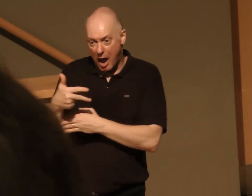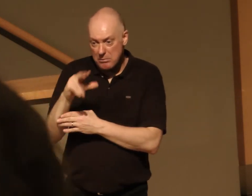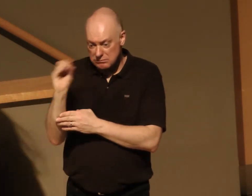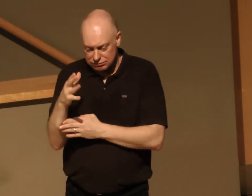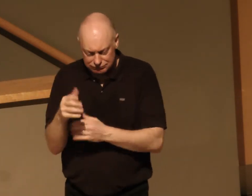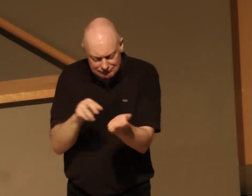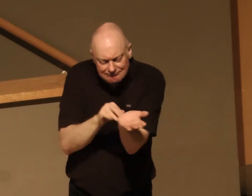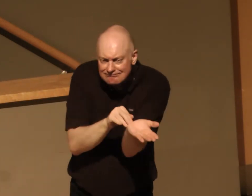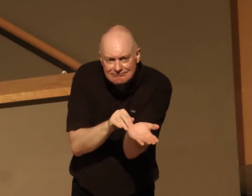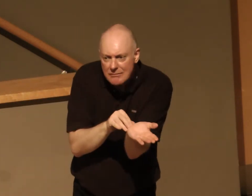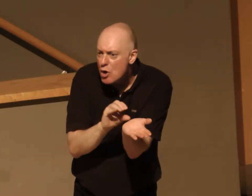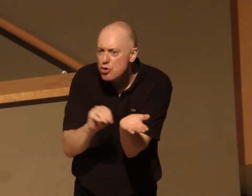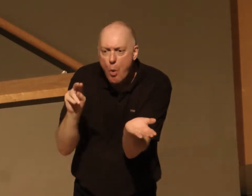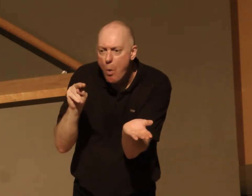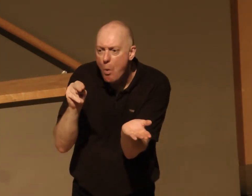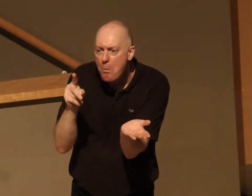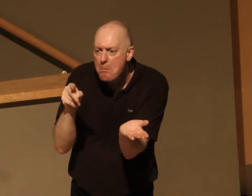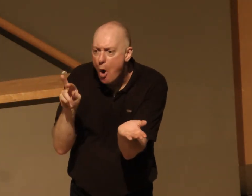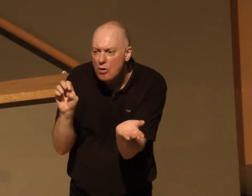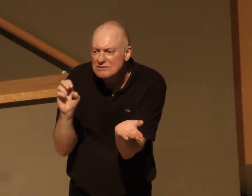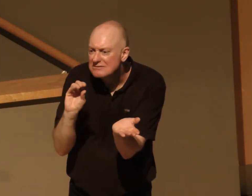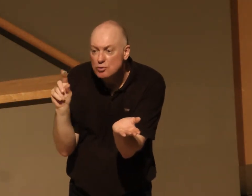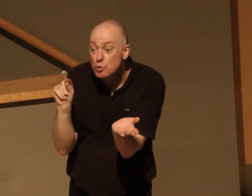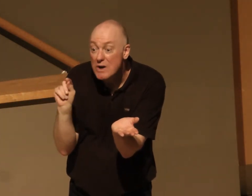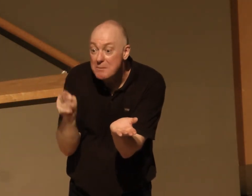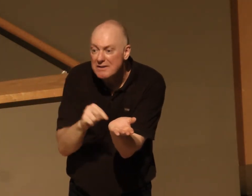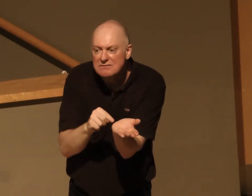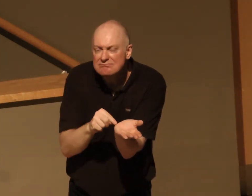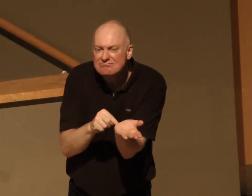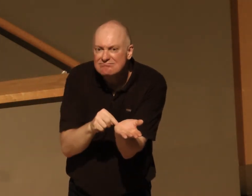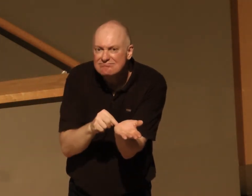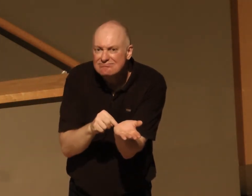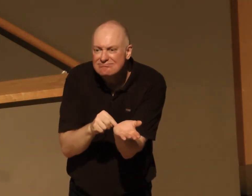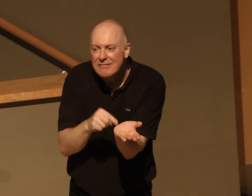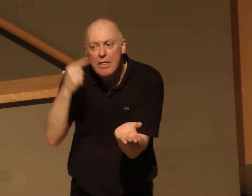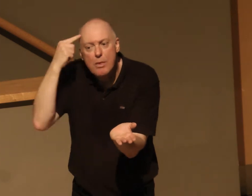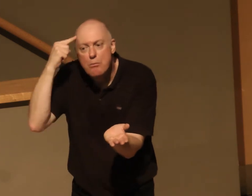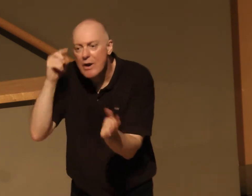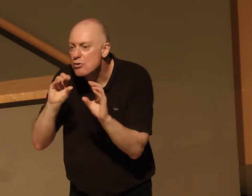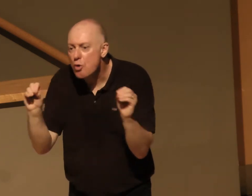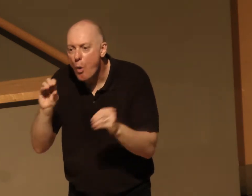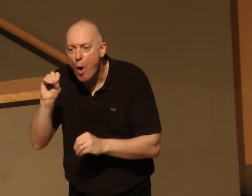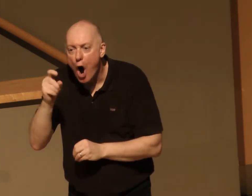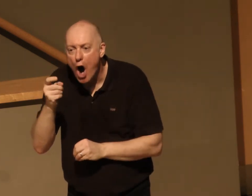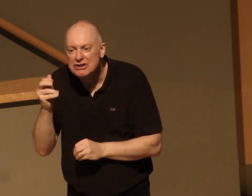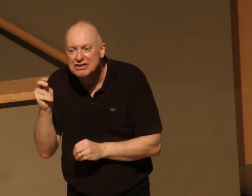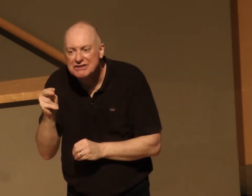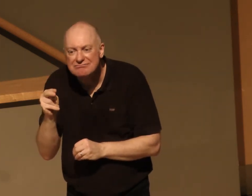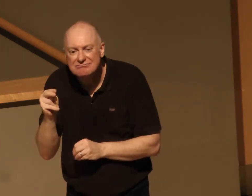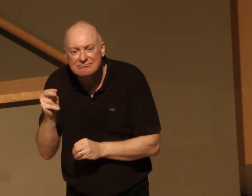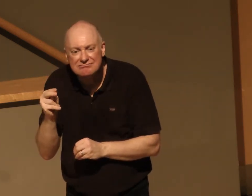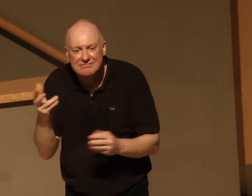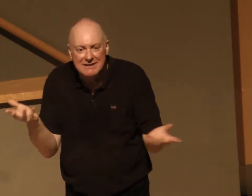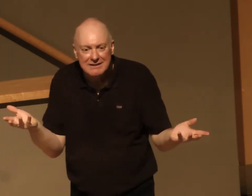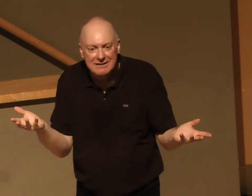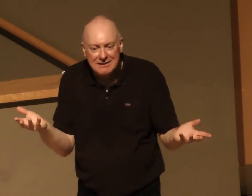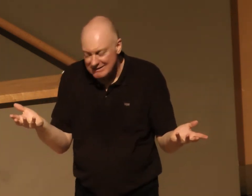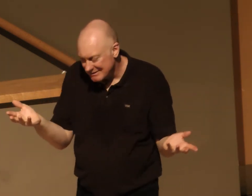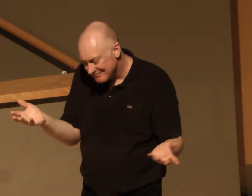to find his pulse vital minutes as his brain was being deprived of oxygen I don't know what the future looks like